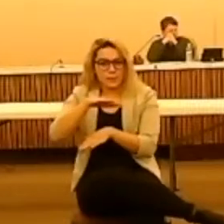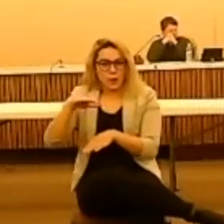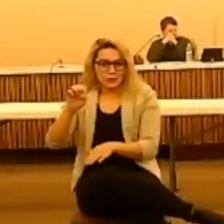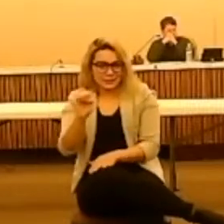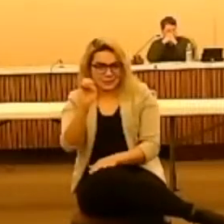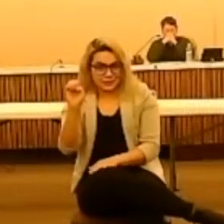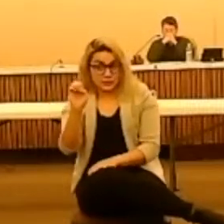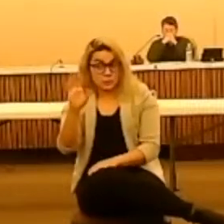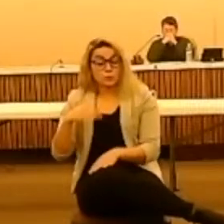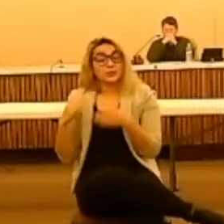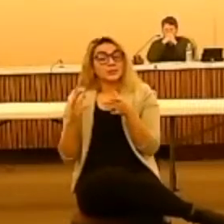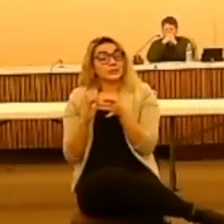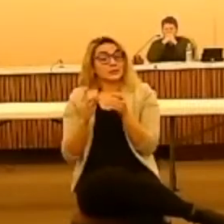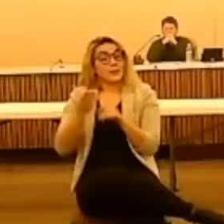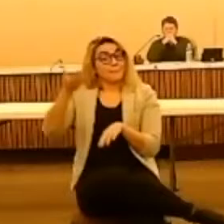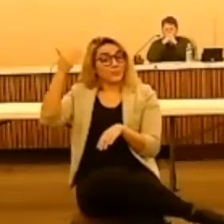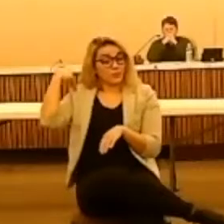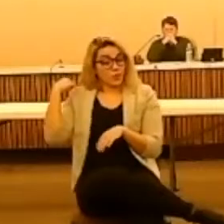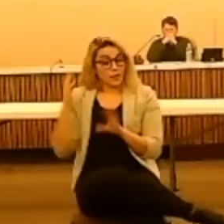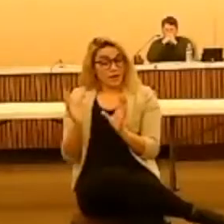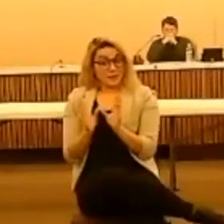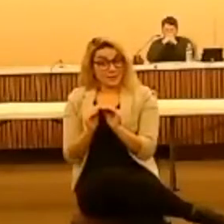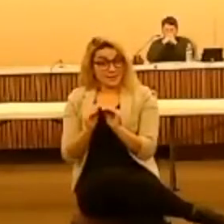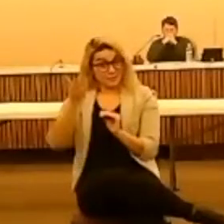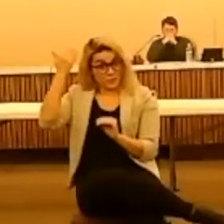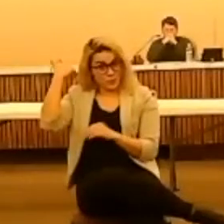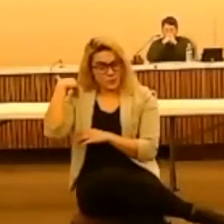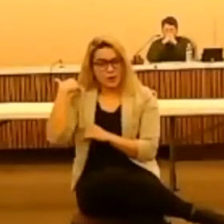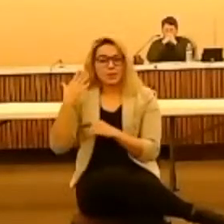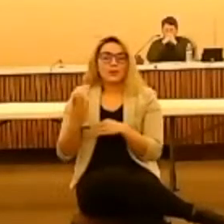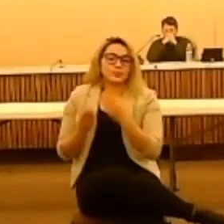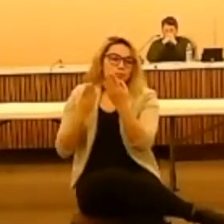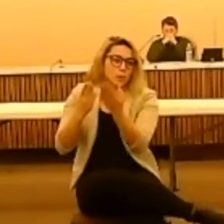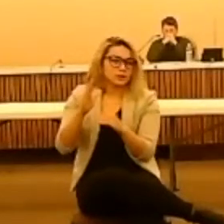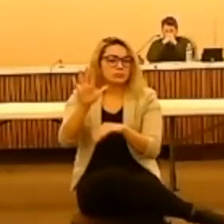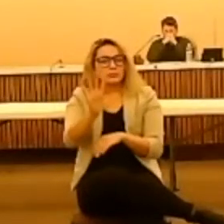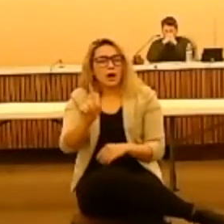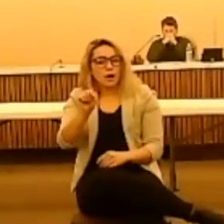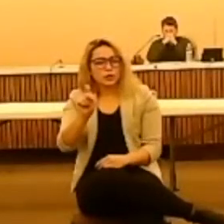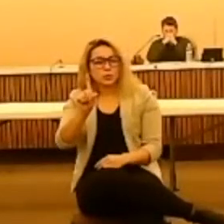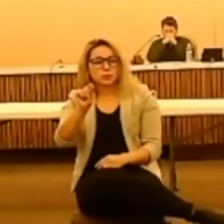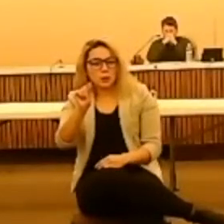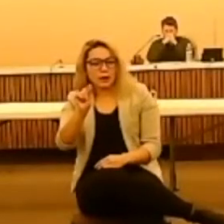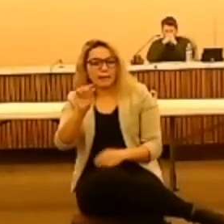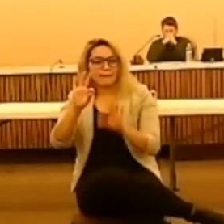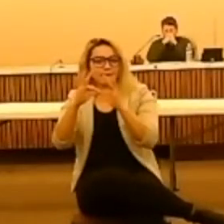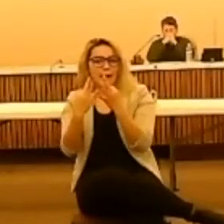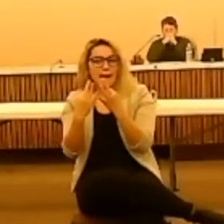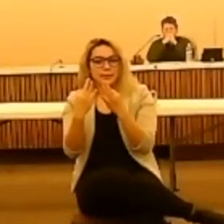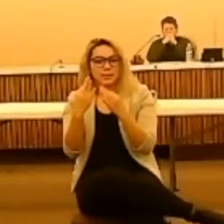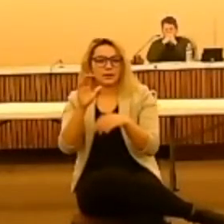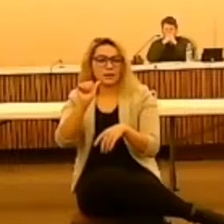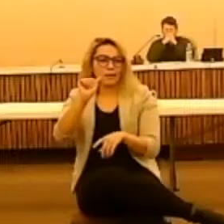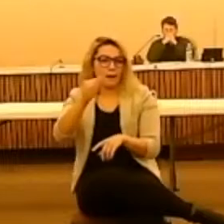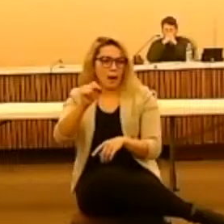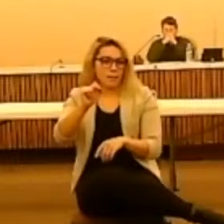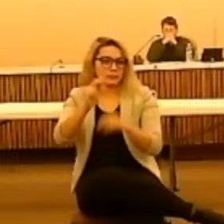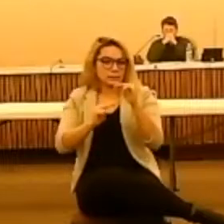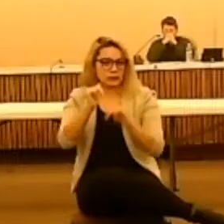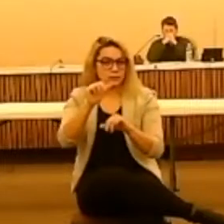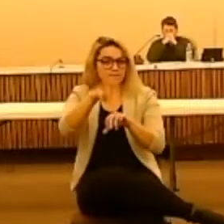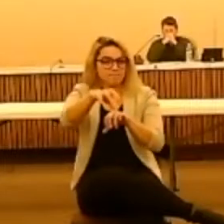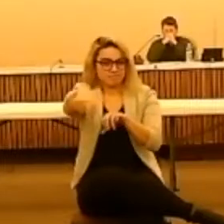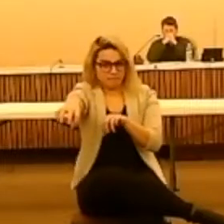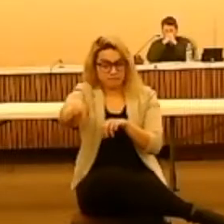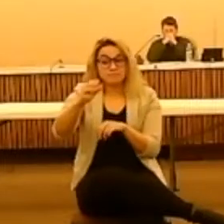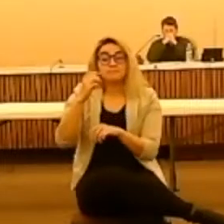are proposing 120 multifamily units on the 25 acres, but really only proposing to develop